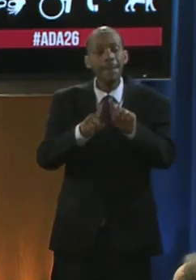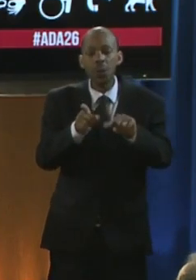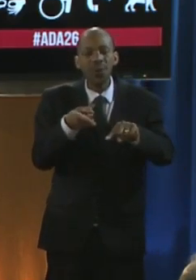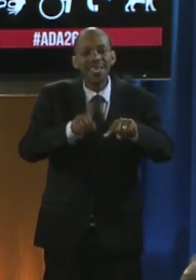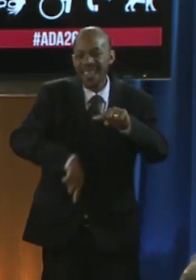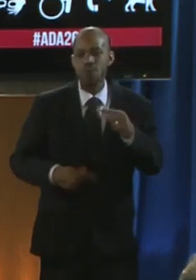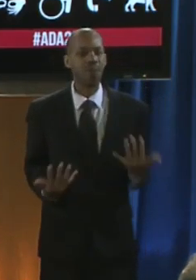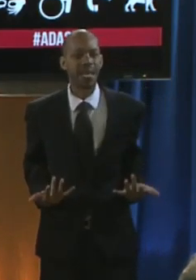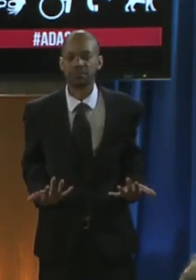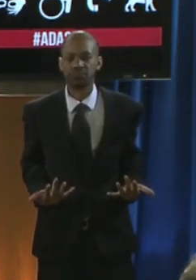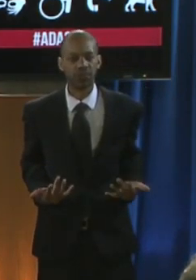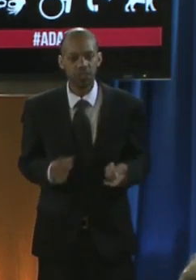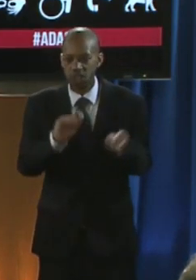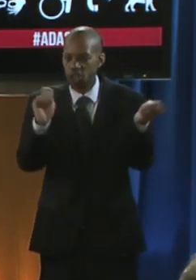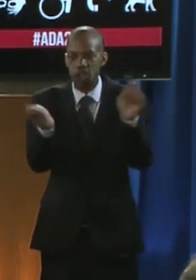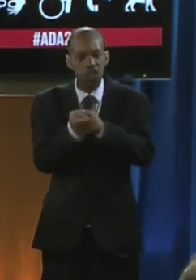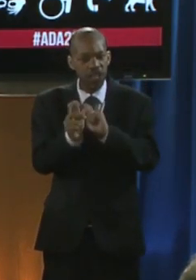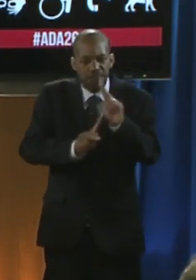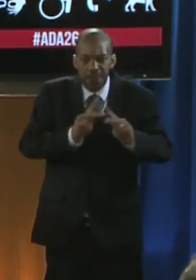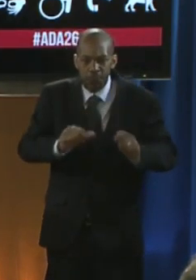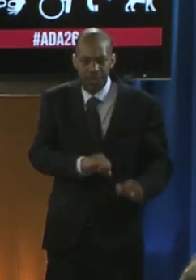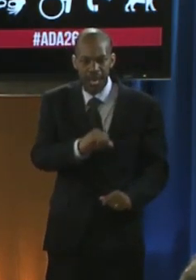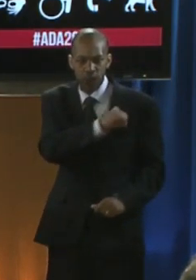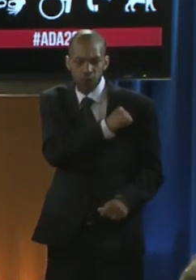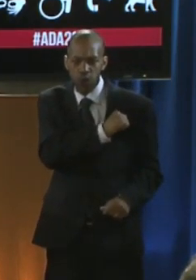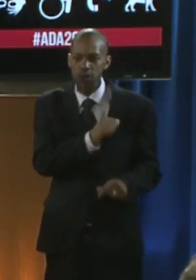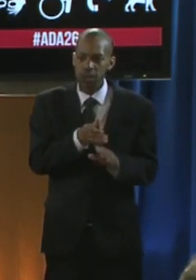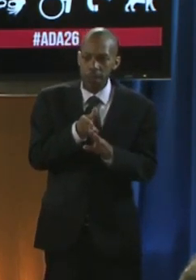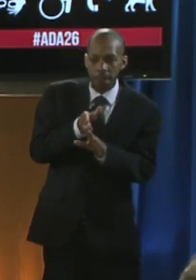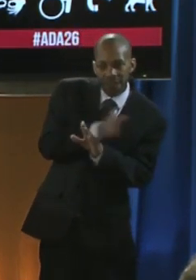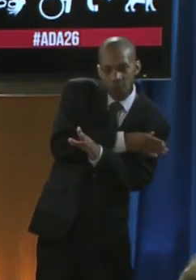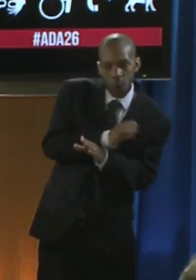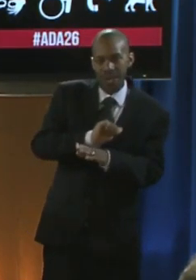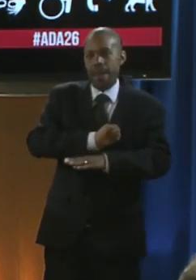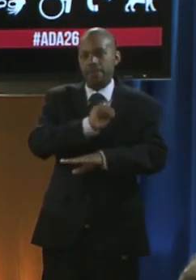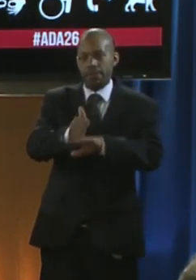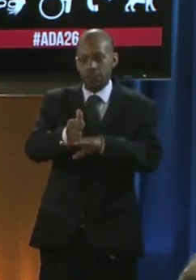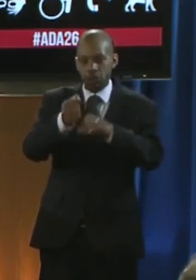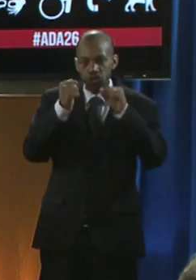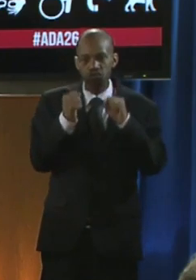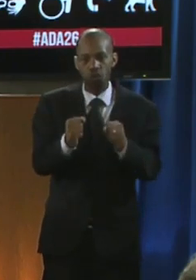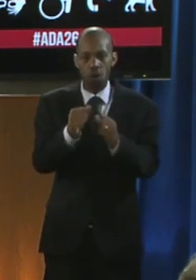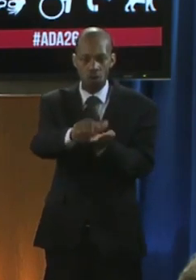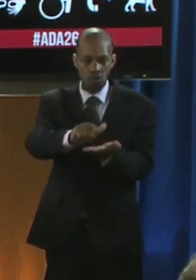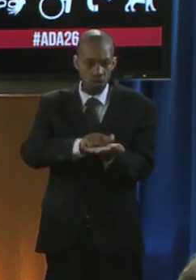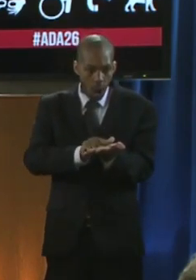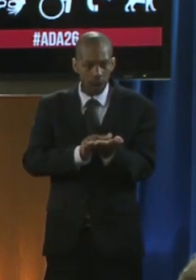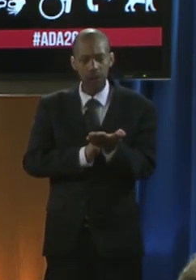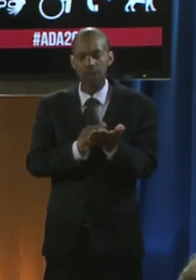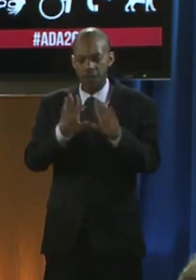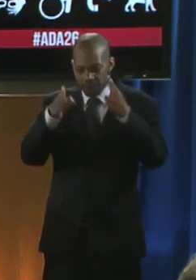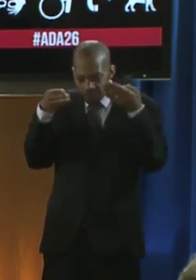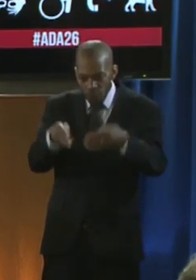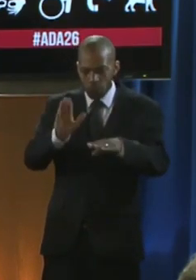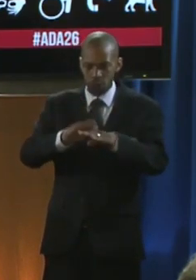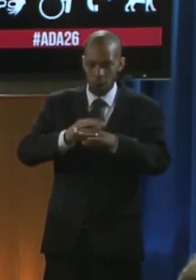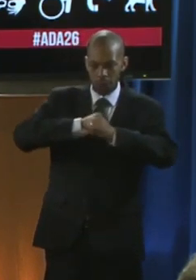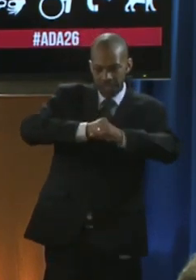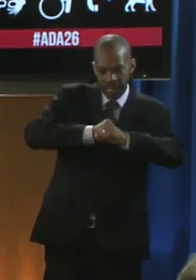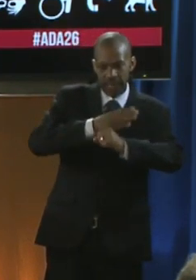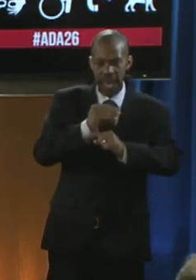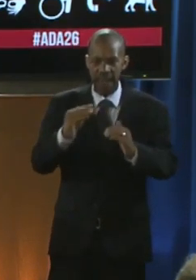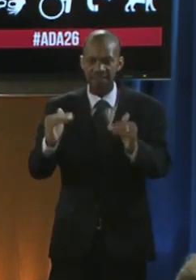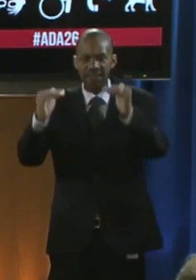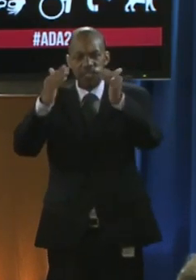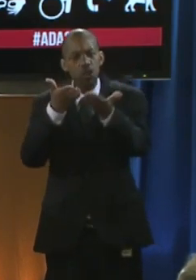can't wait to change people's attitudes before we implement strong laws aimed at protecting and advancing